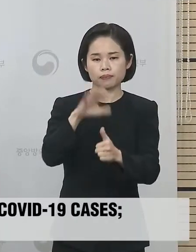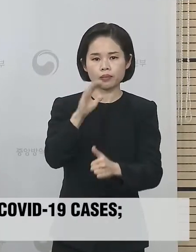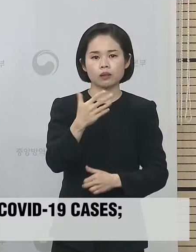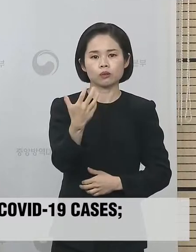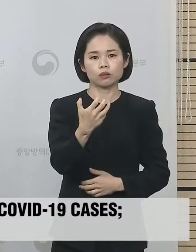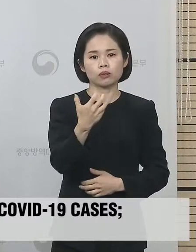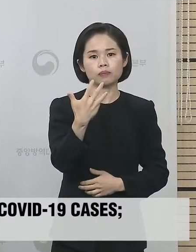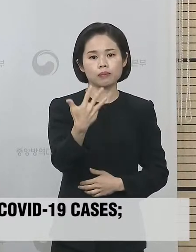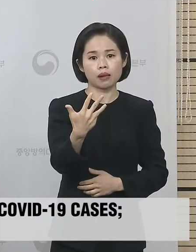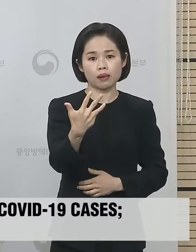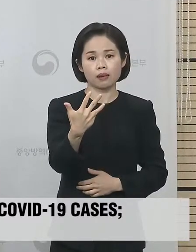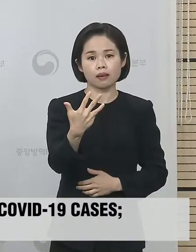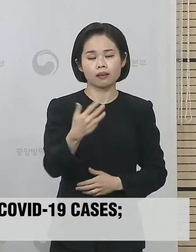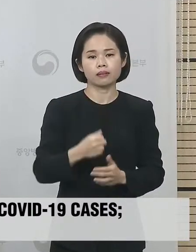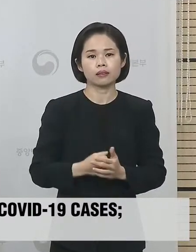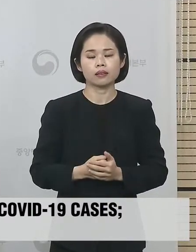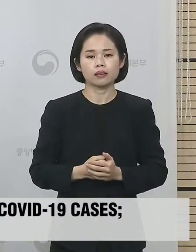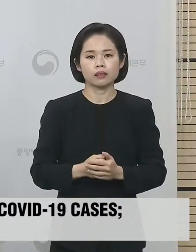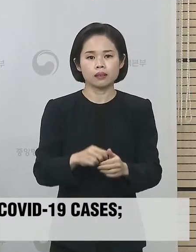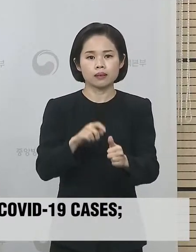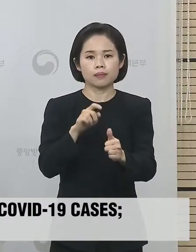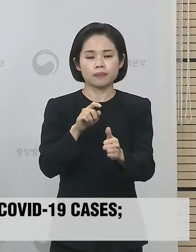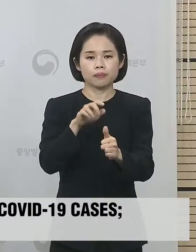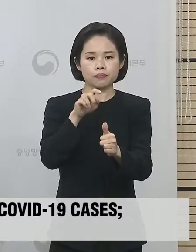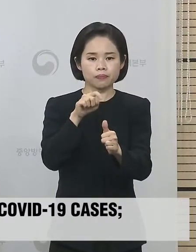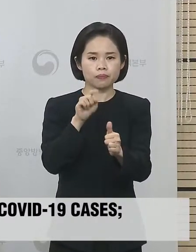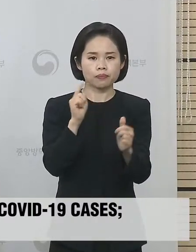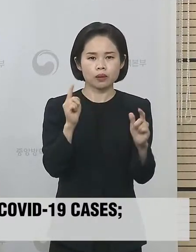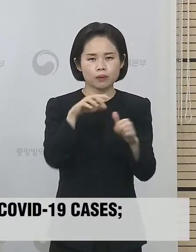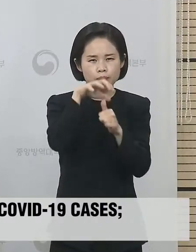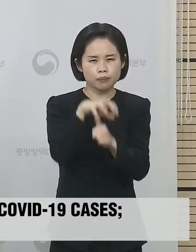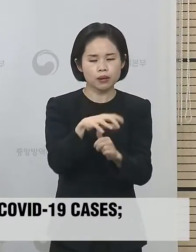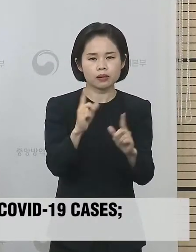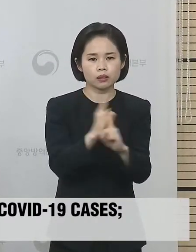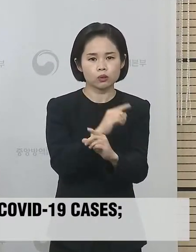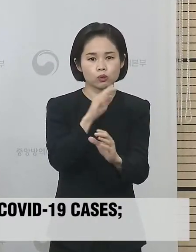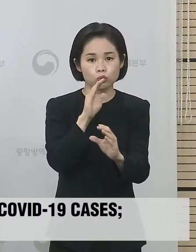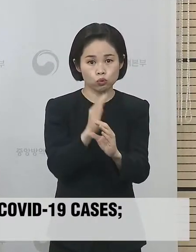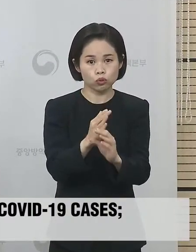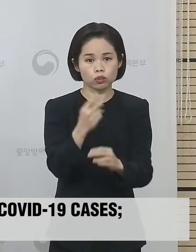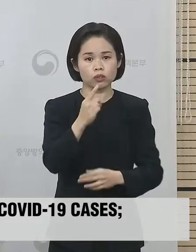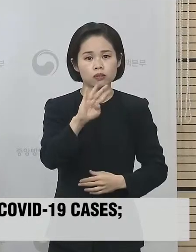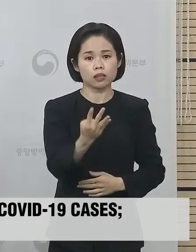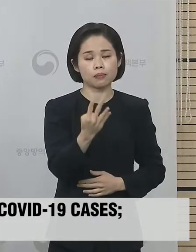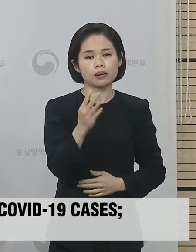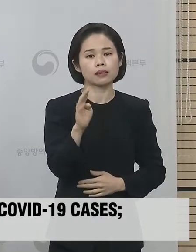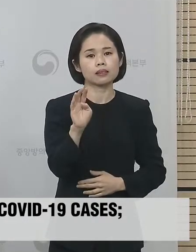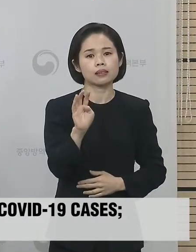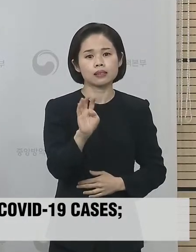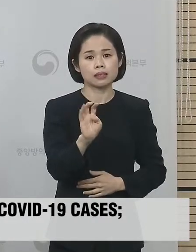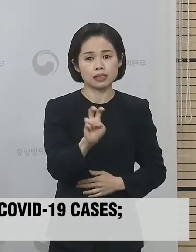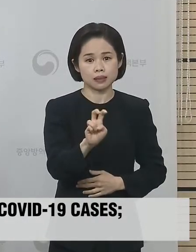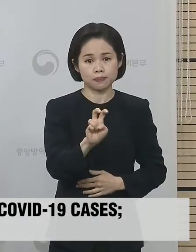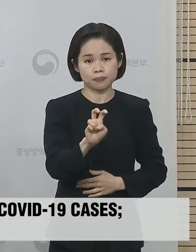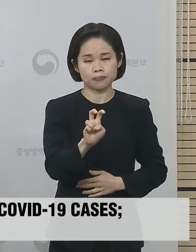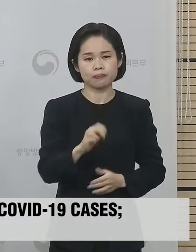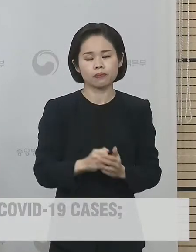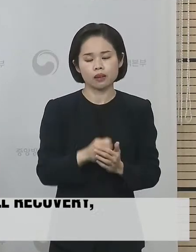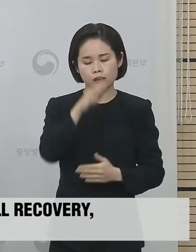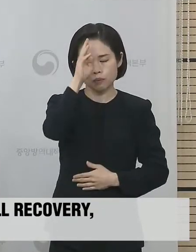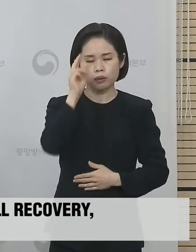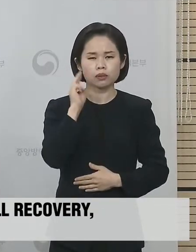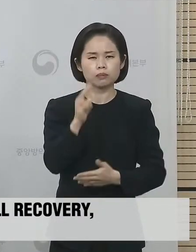25,333. 98 more people have been discharged, while 1,420 people still remain in quarantine. And the number